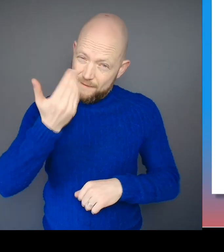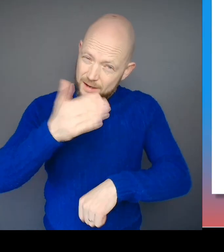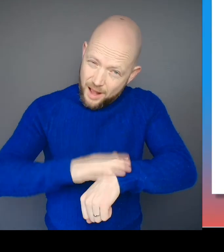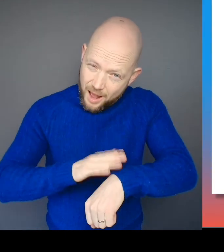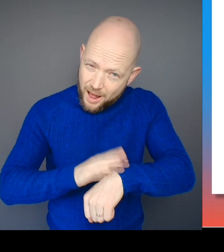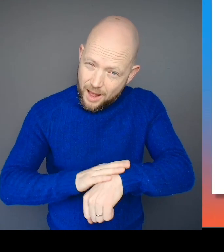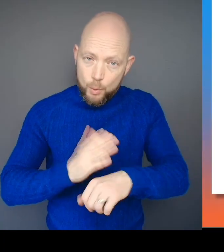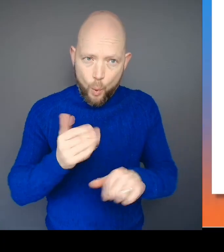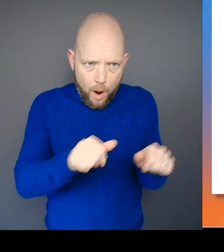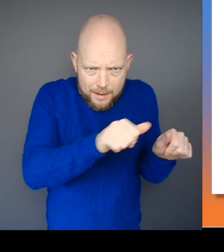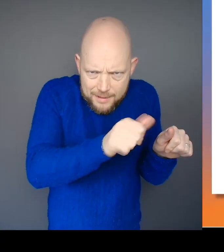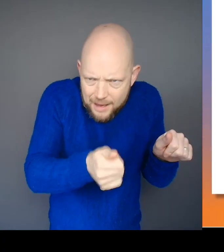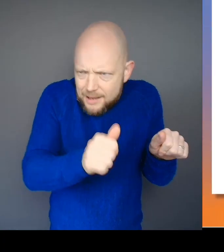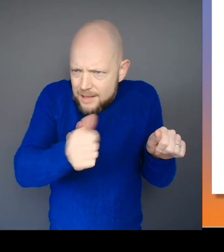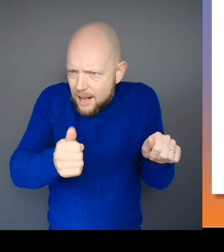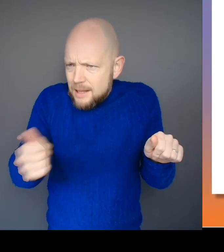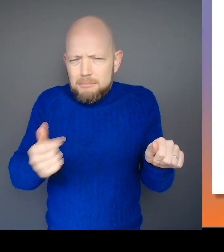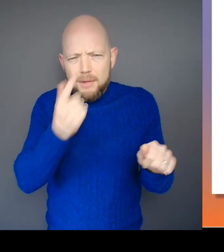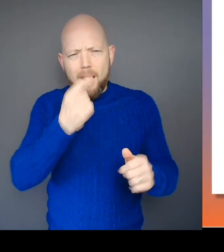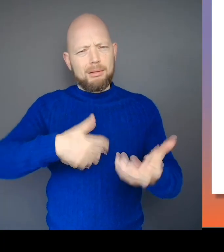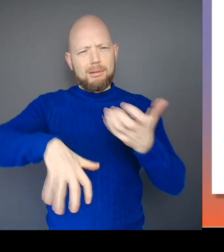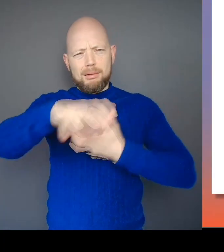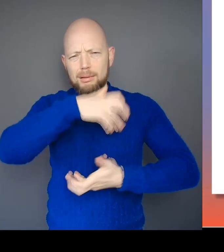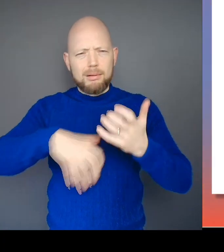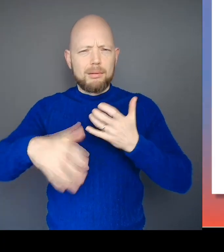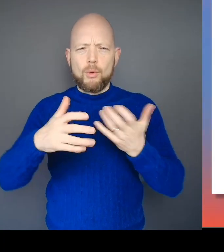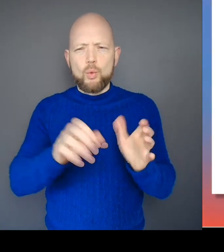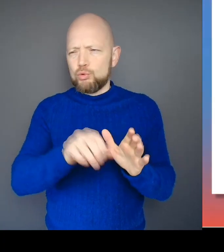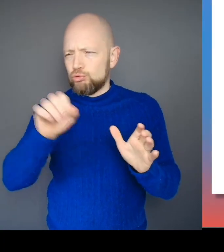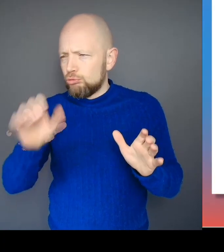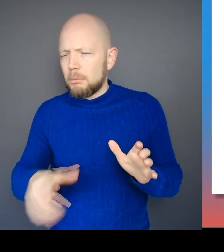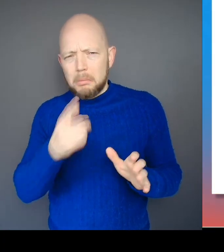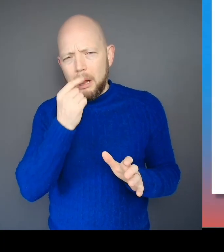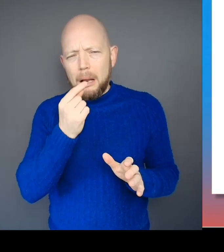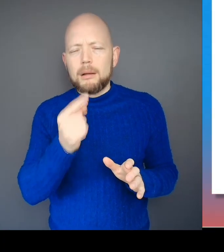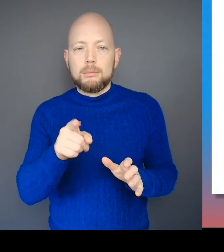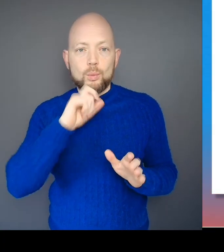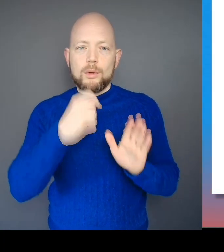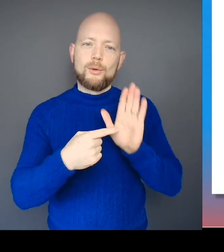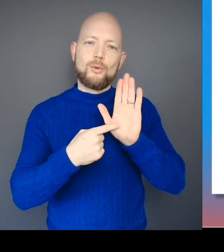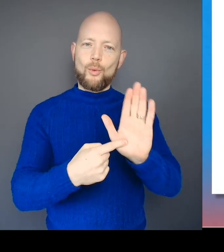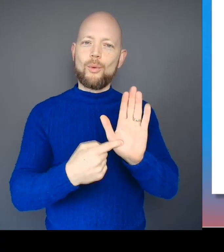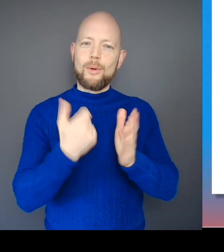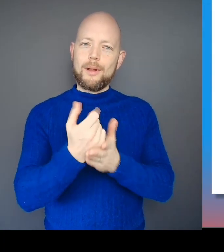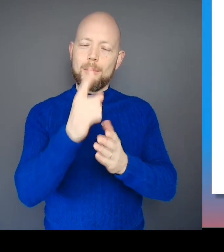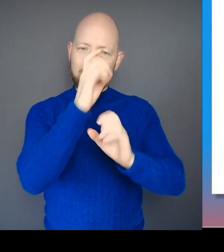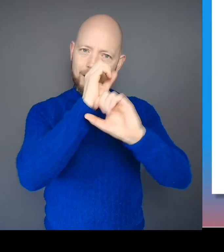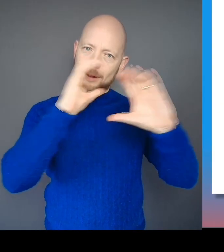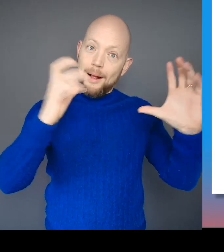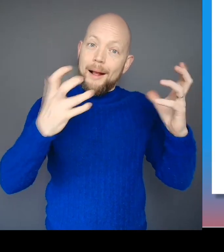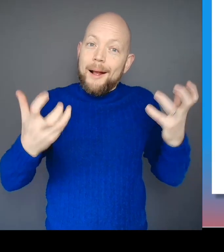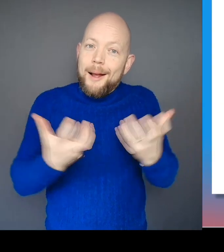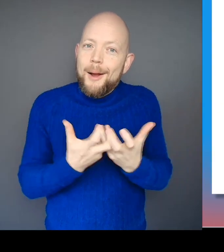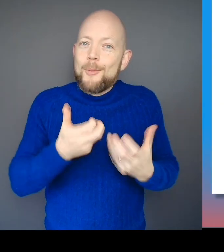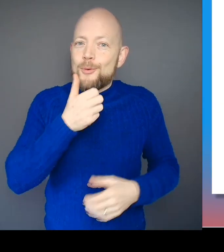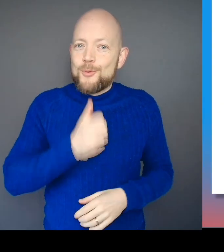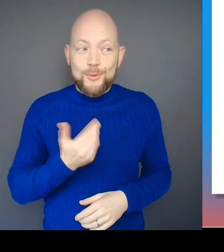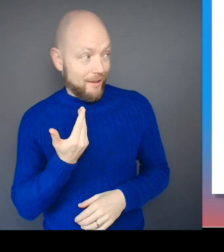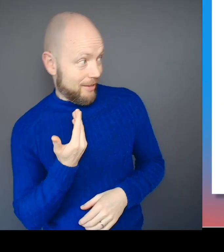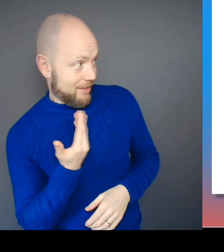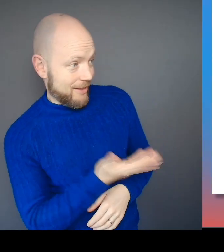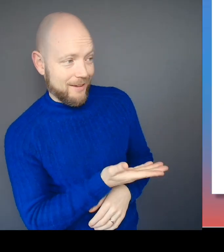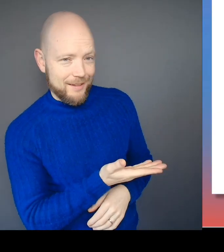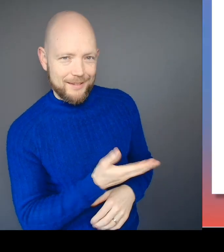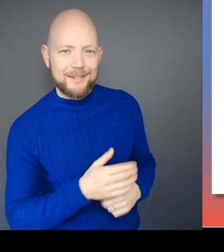to do it in the exact order, but I'm going to show you an example of what that looks like. The thing here is the thought process of the